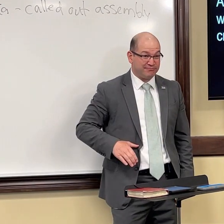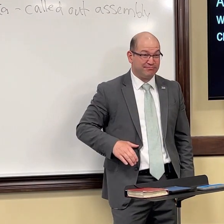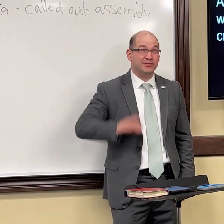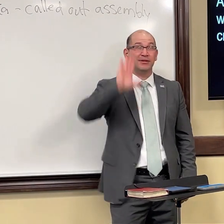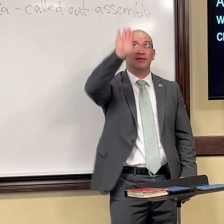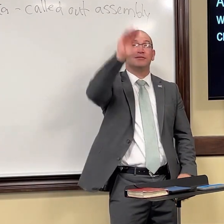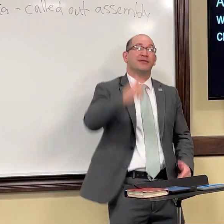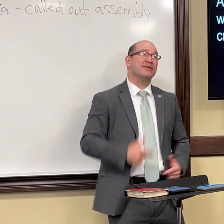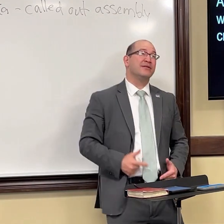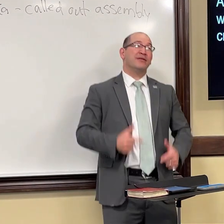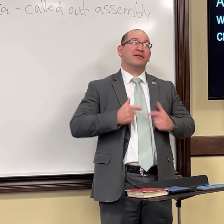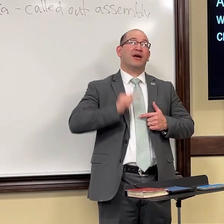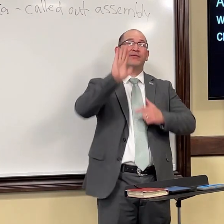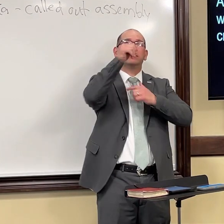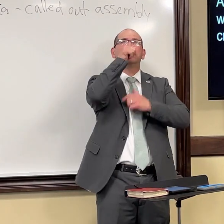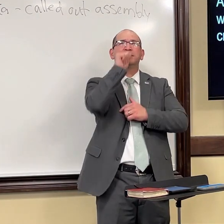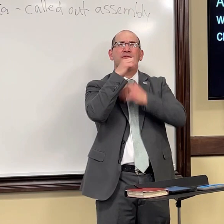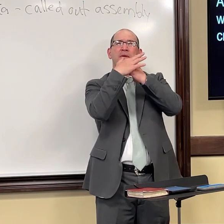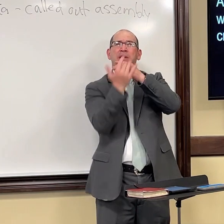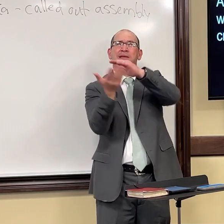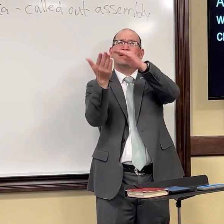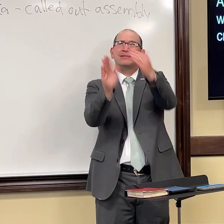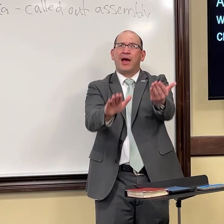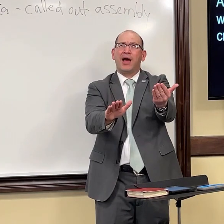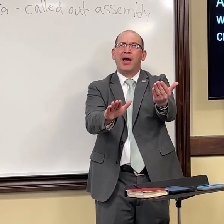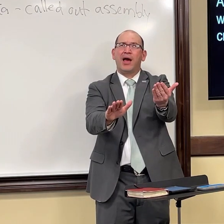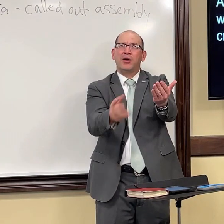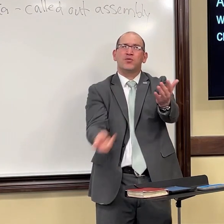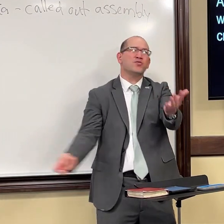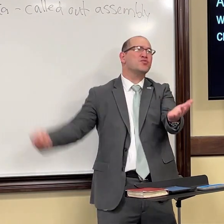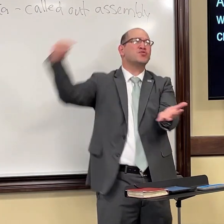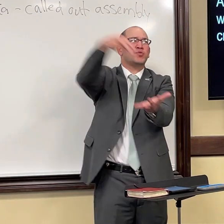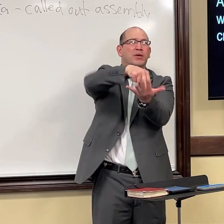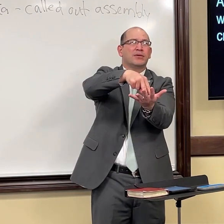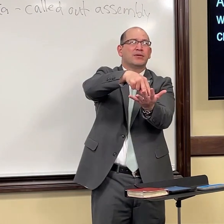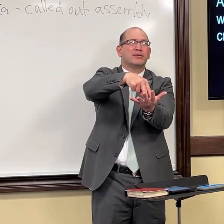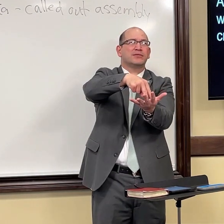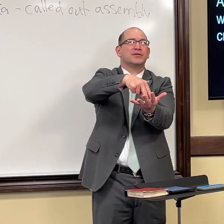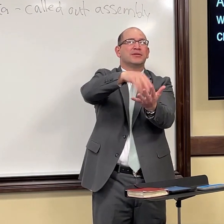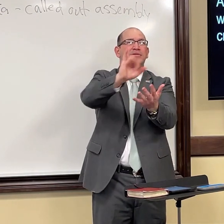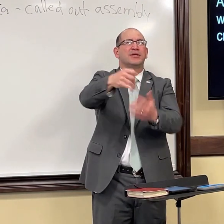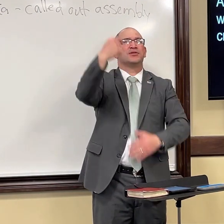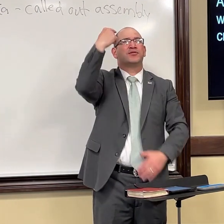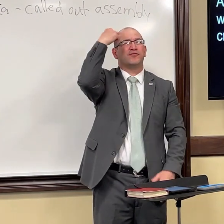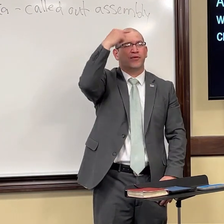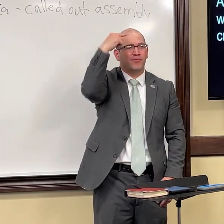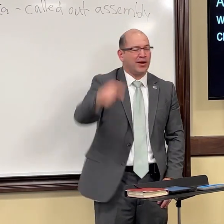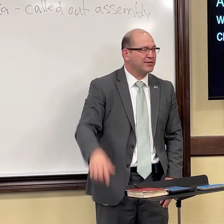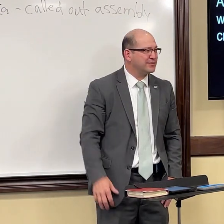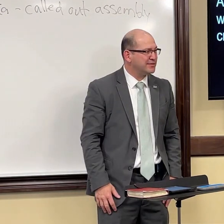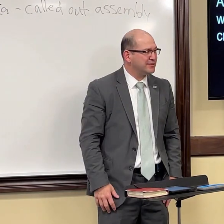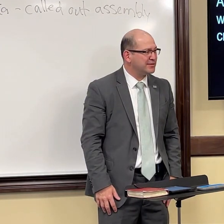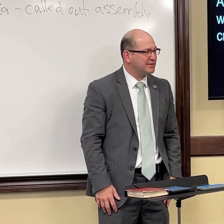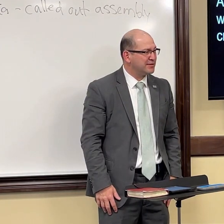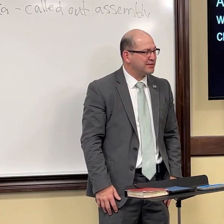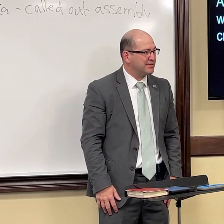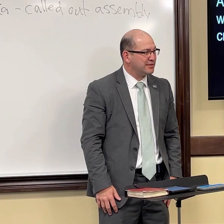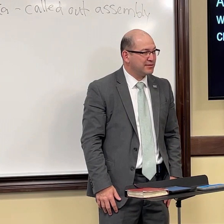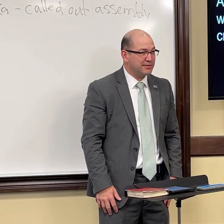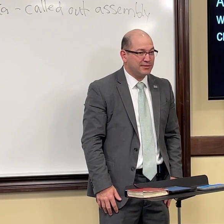Jesus Christ, who lived, suffered, bled, and died, and rose again